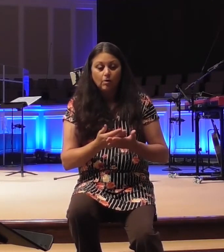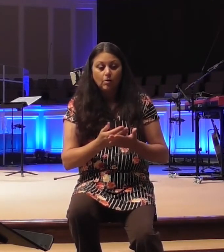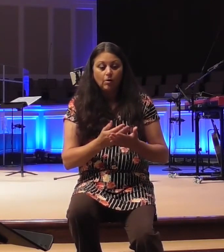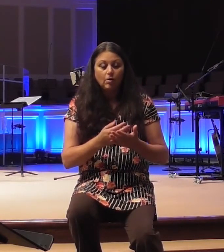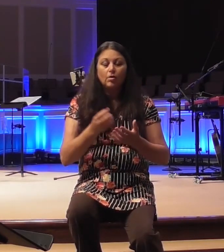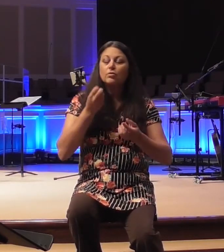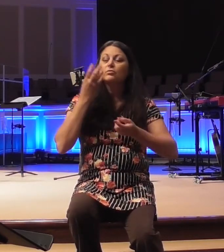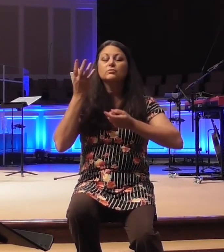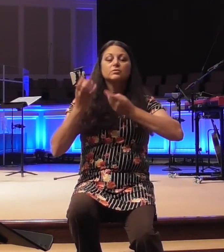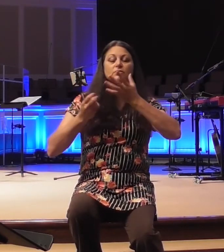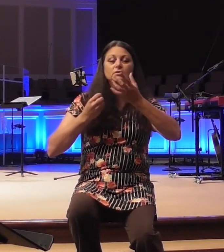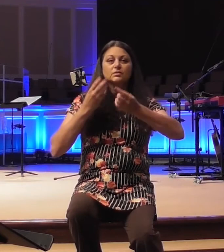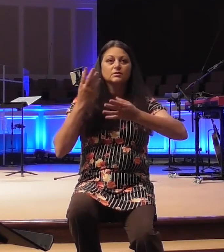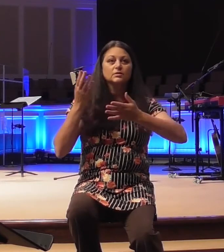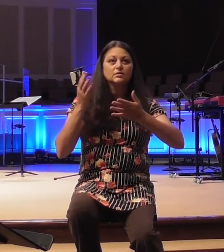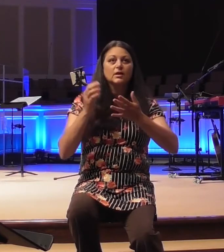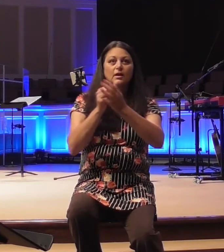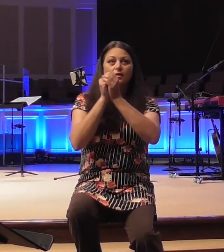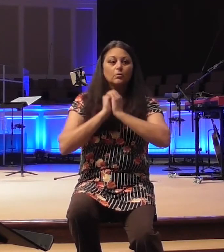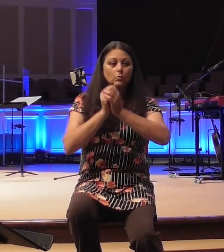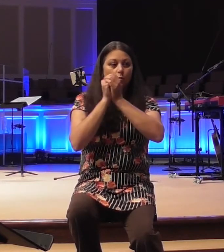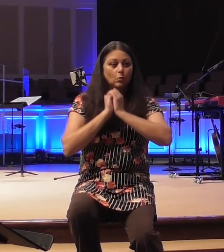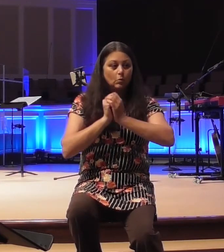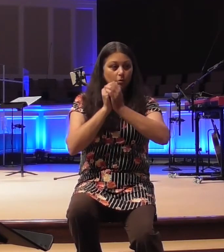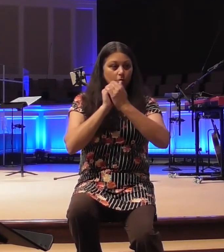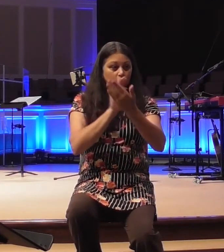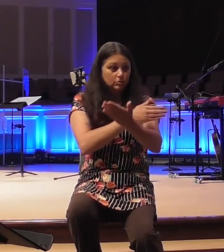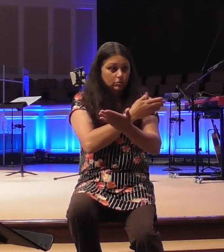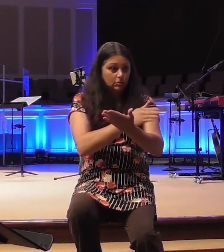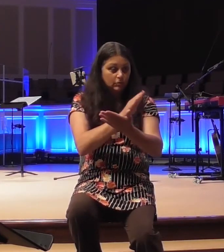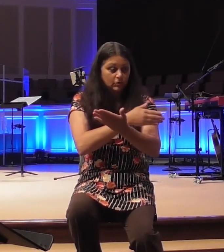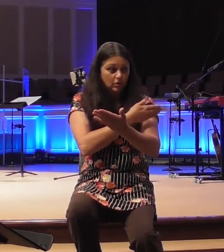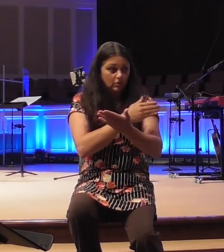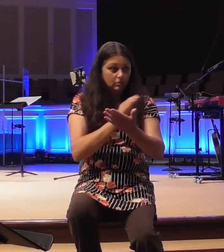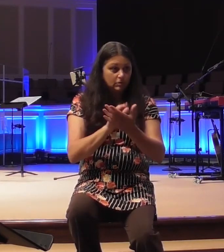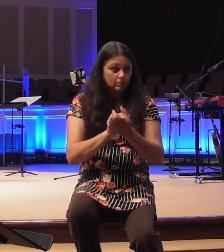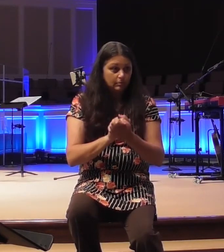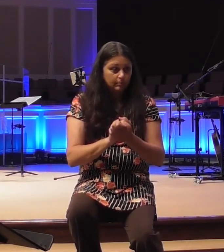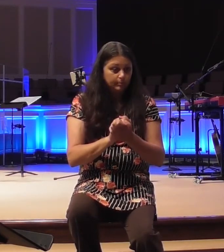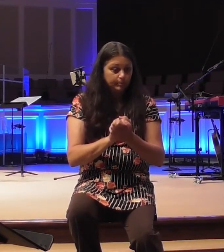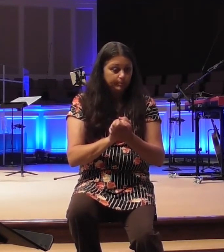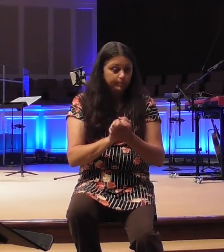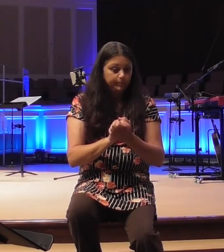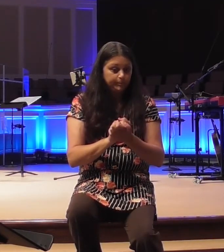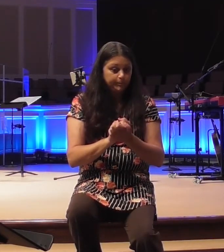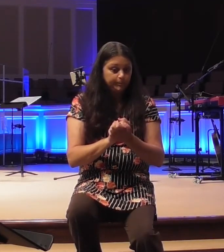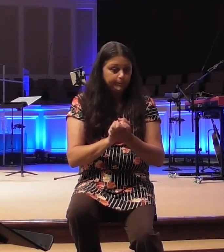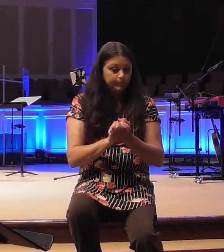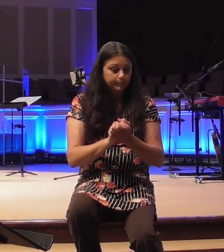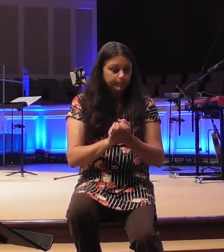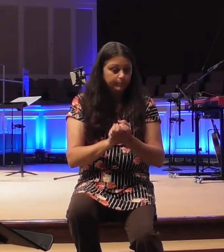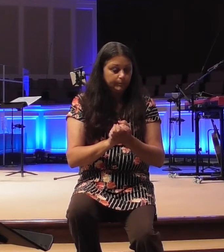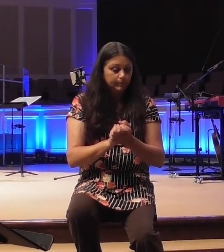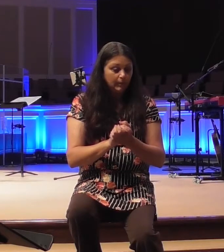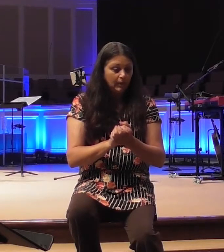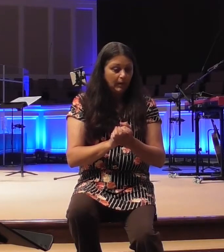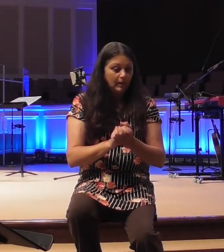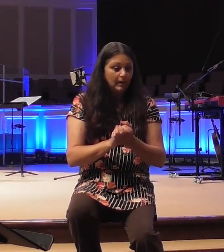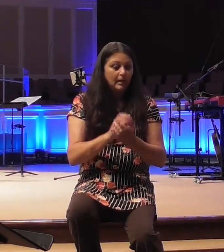Nehemiah 8, after the wall is rebuilt, Ezra again leads the people to gather and just read the word of the